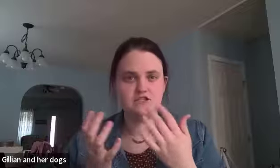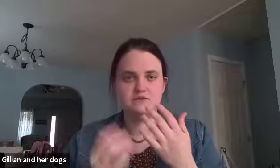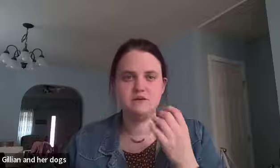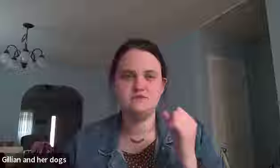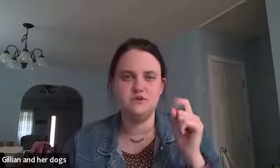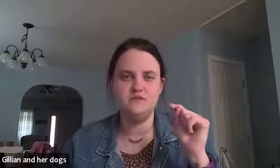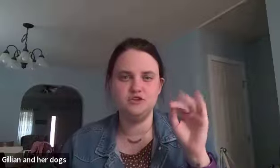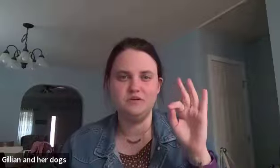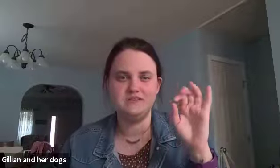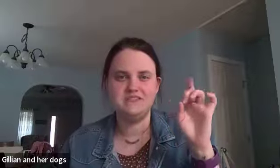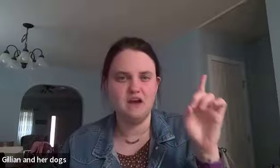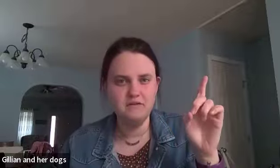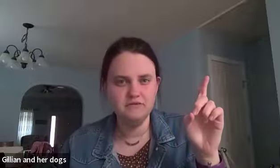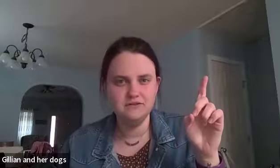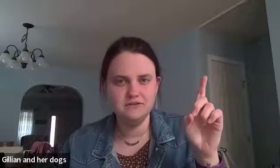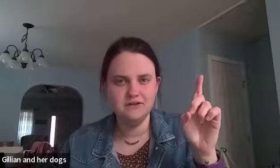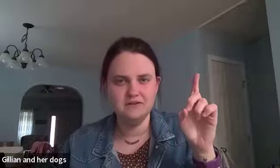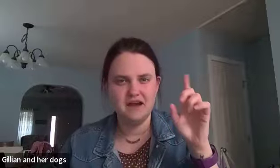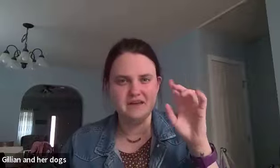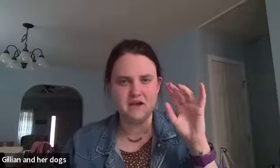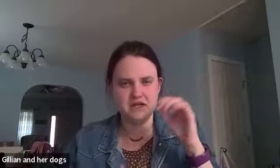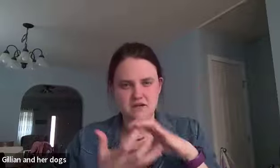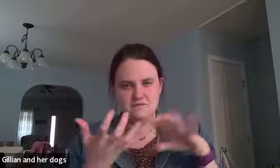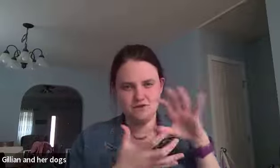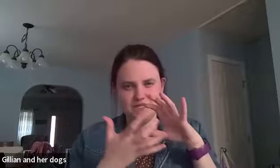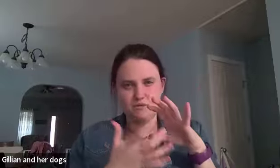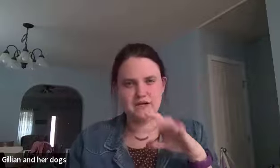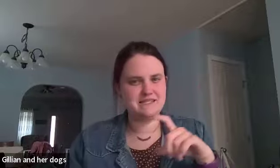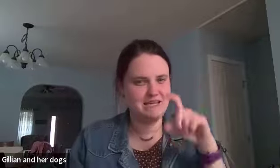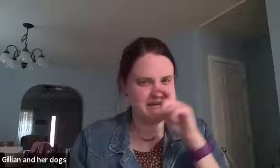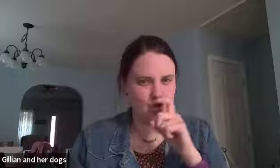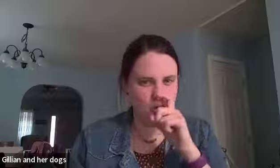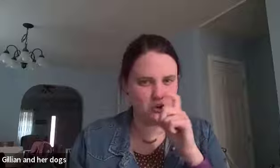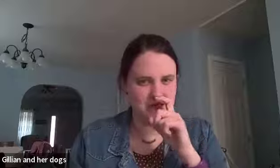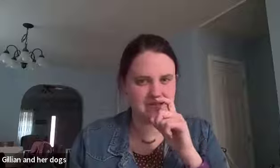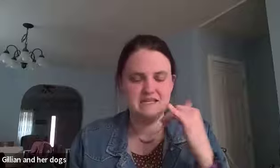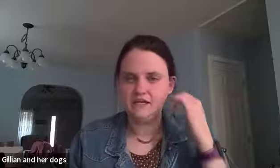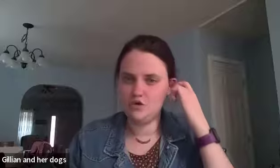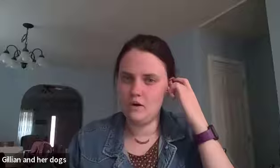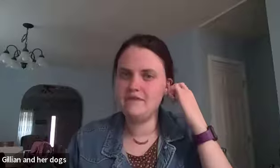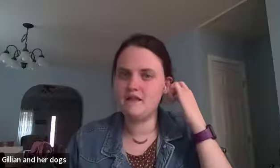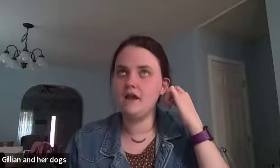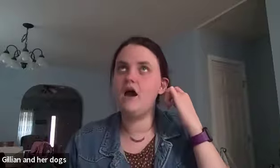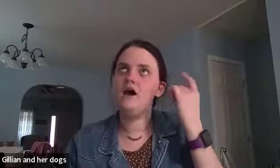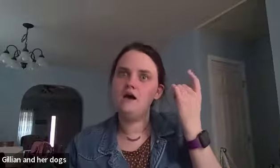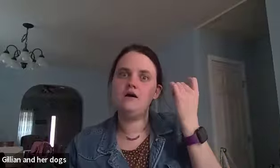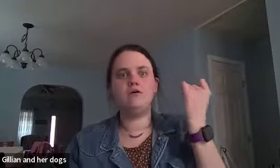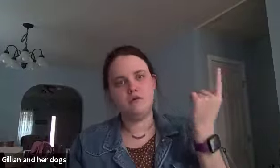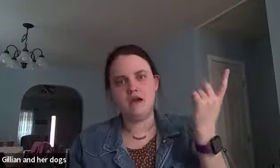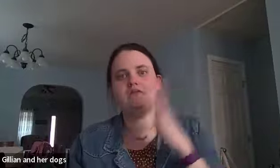and so sometimes when you fingerspell stuffed, that can kind of get confusing. Whereas saying a doll is a toy, they like, oh, okay,